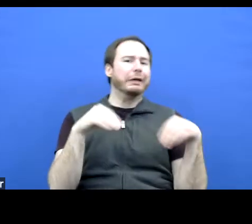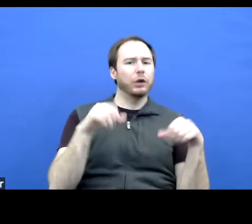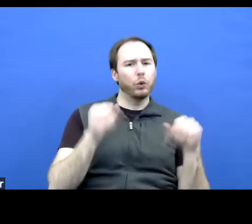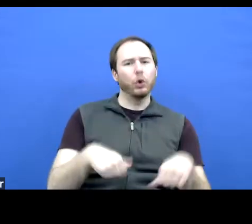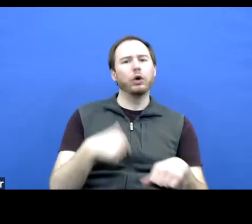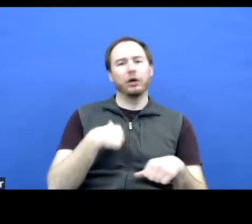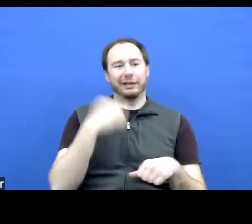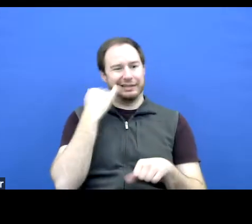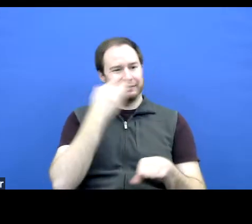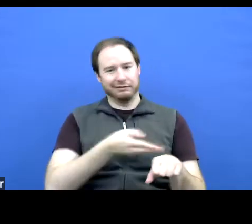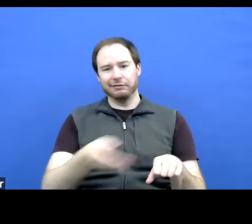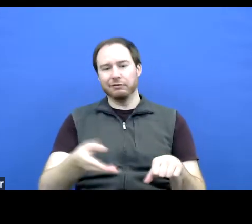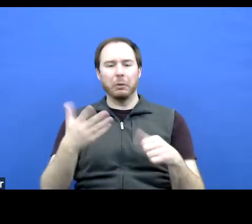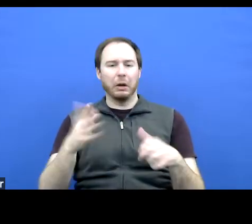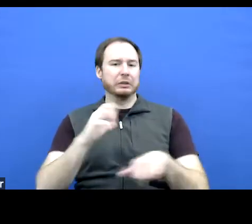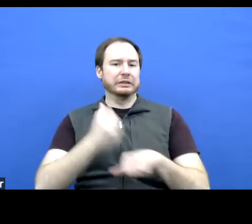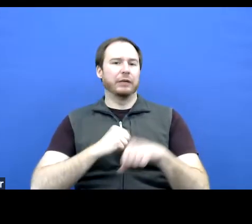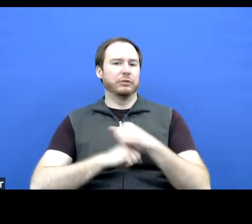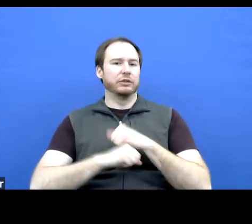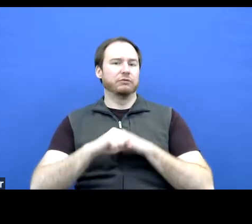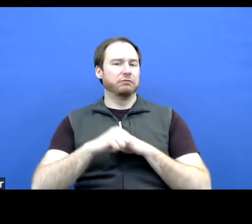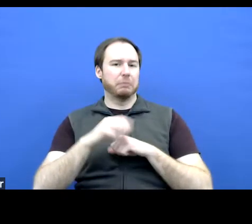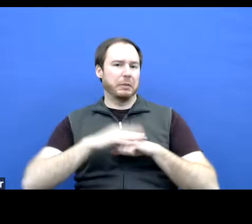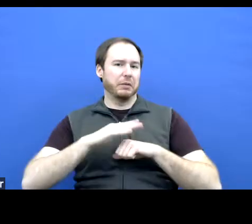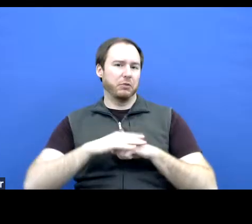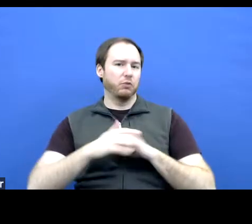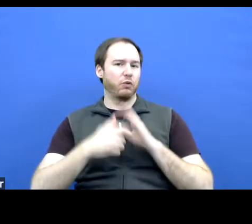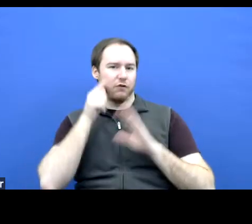to be there, might as well put the infrastructure in. Sounds great.